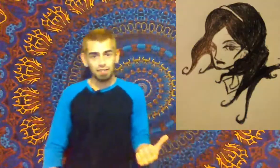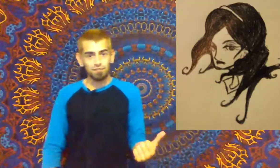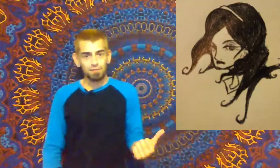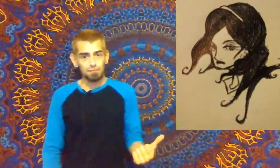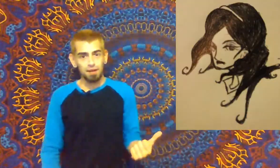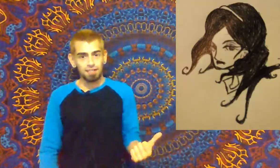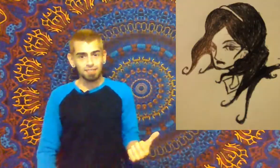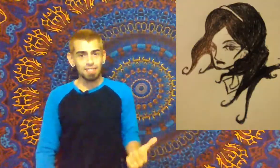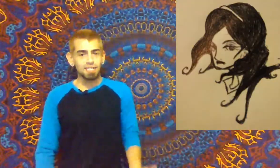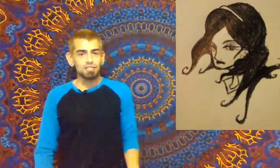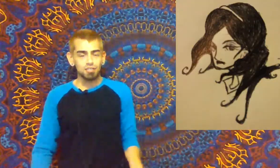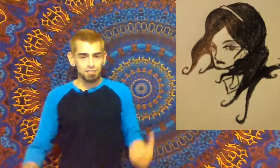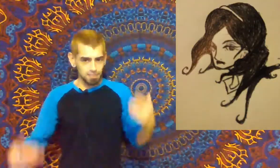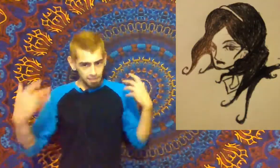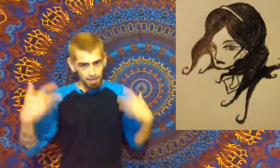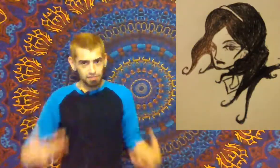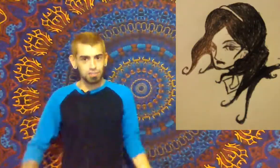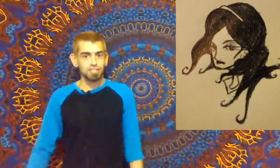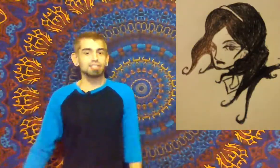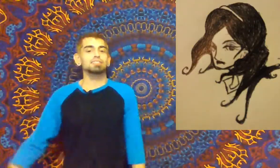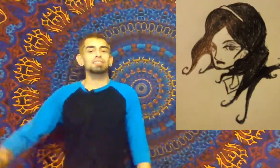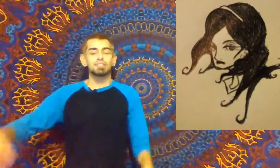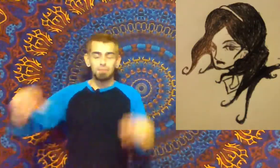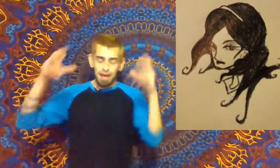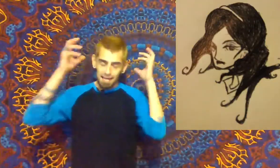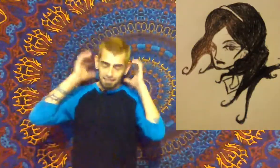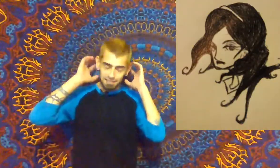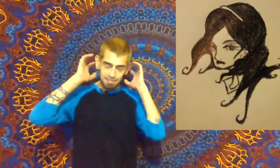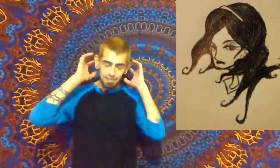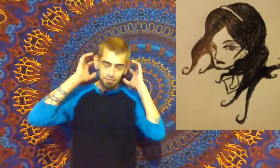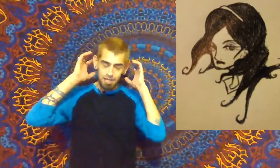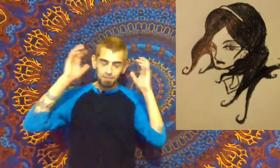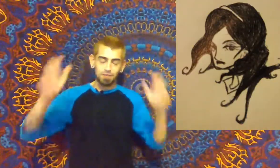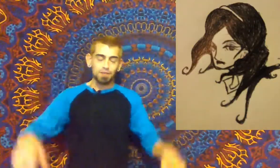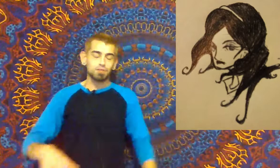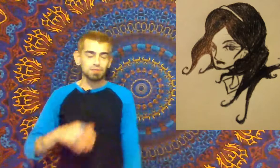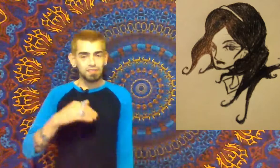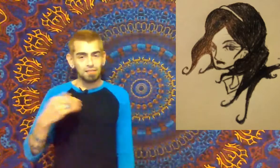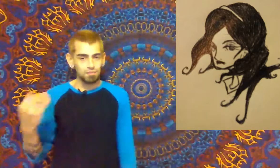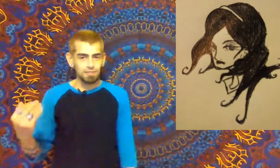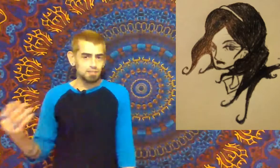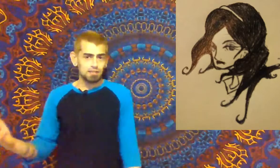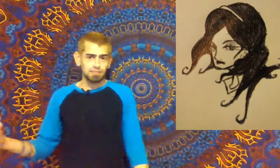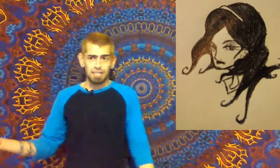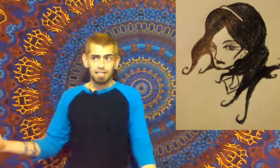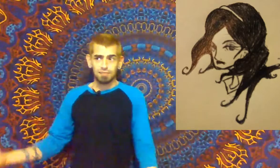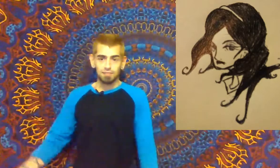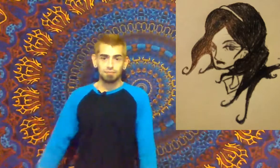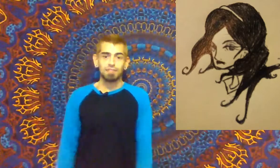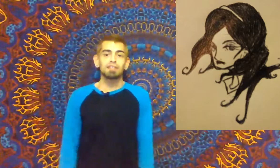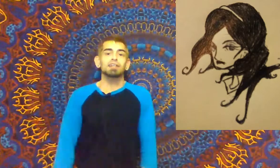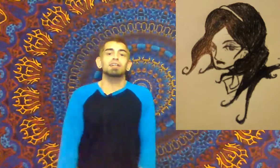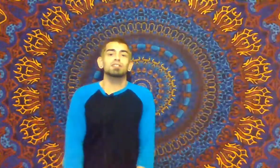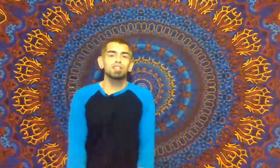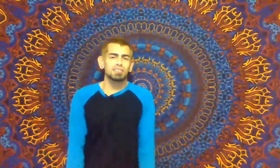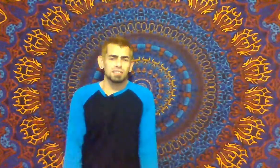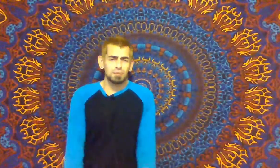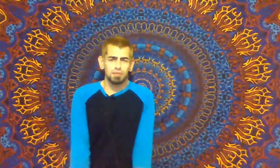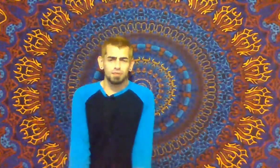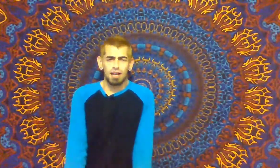from the bus. She's the goth chick that sits in the back listening to her headphones and never really talks to any of them. She has a couple of classes